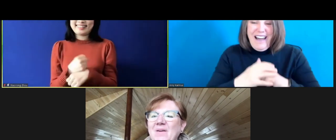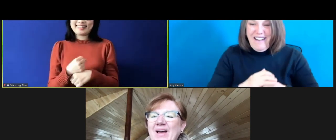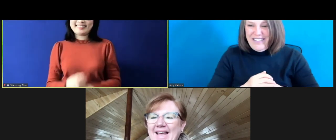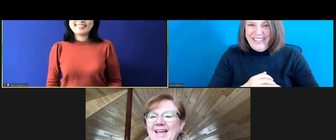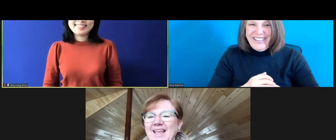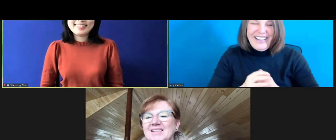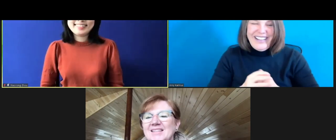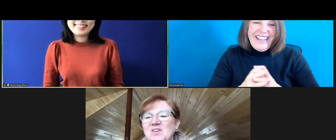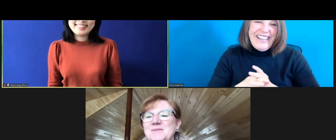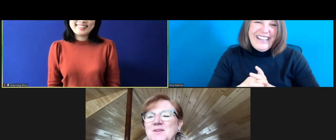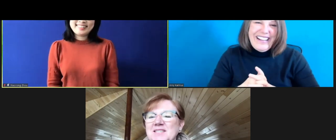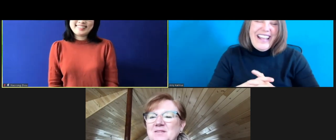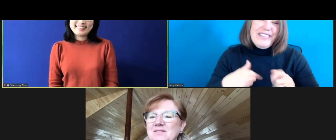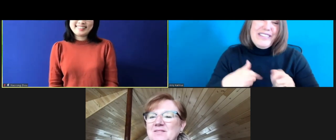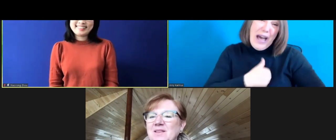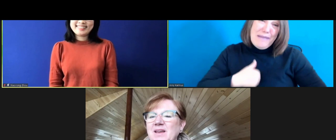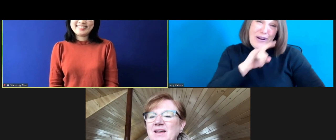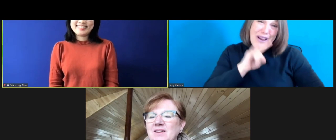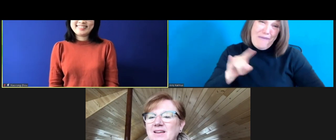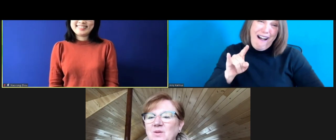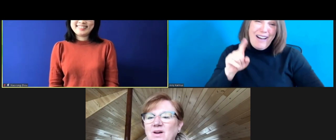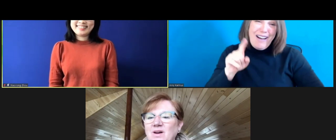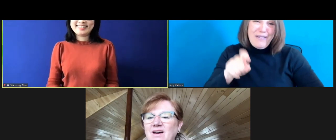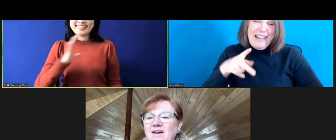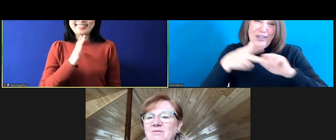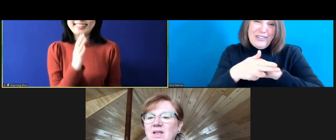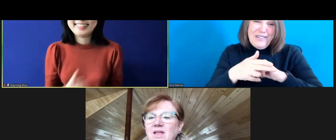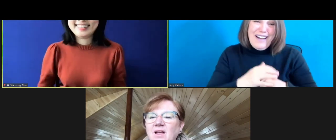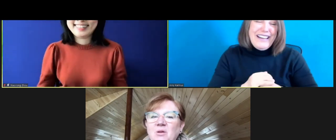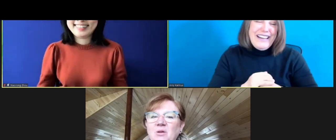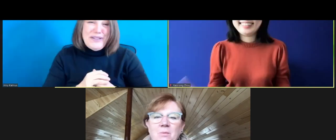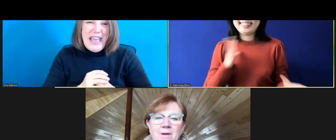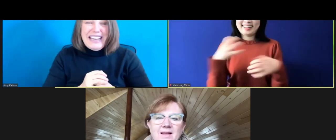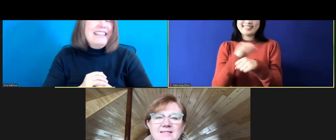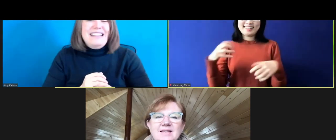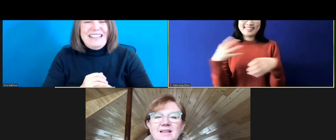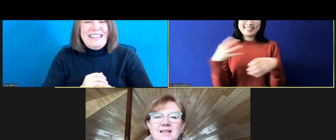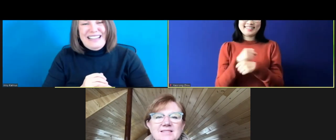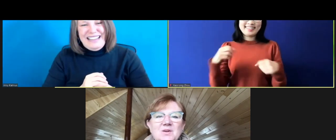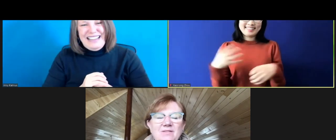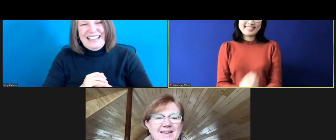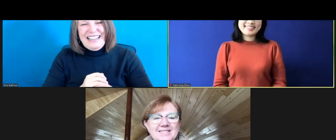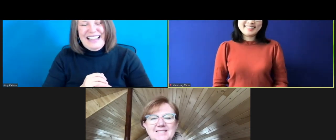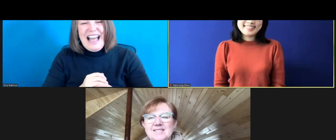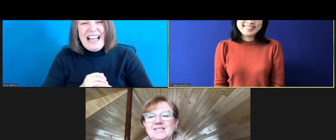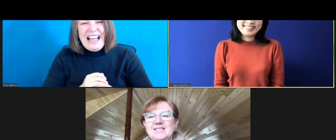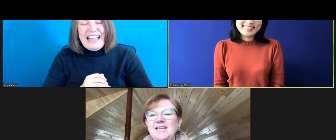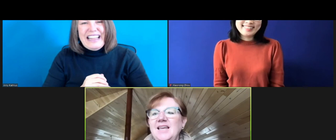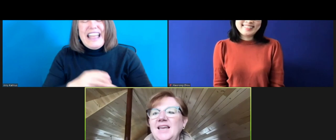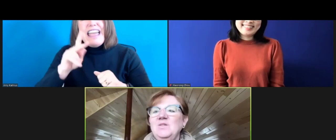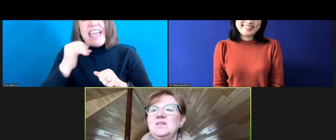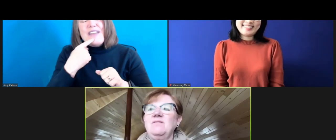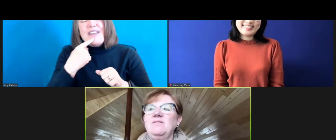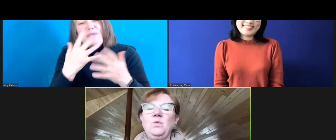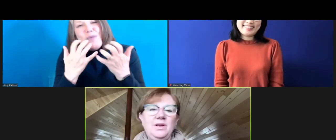so, yeah. So I'm sorry, Xiaorong, that we have to cut you off. No, it's okay. So if I can just say